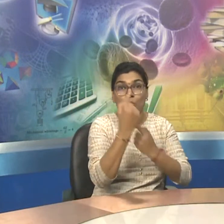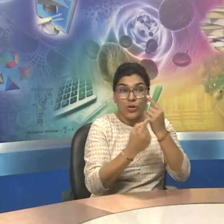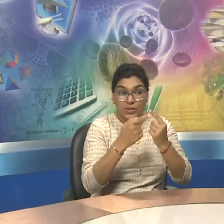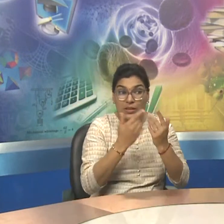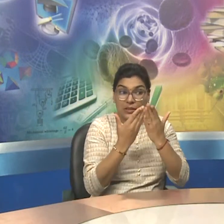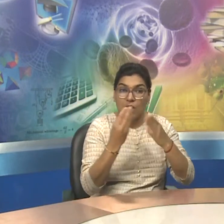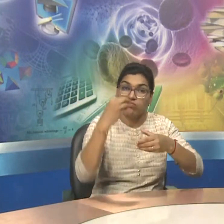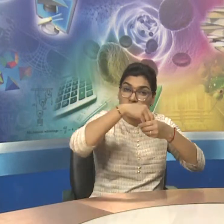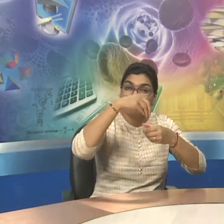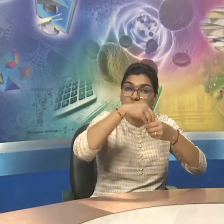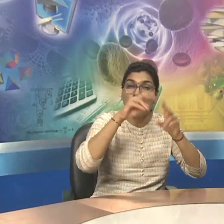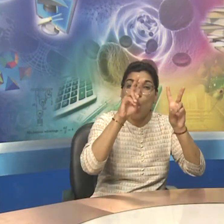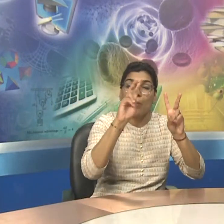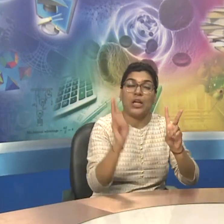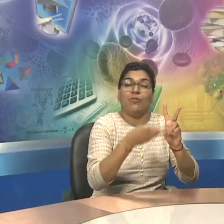can generate the